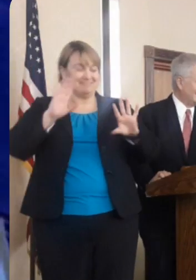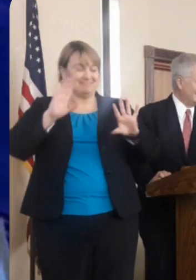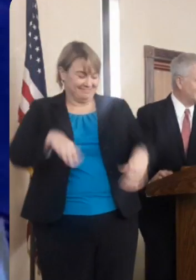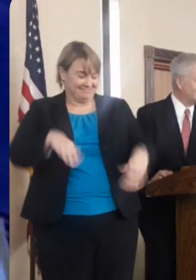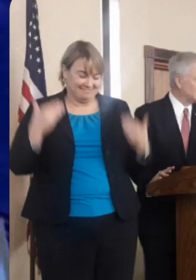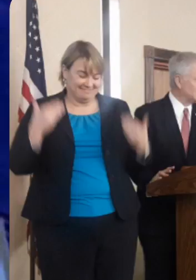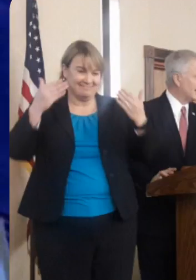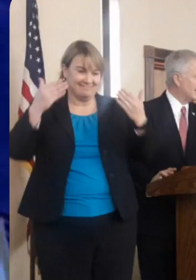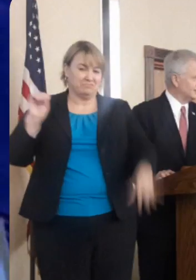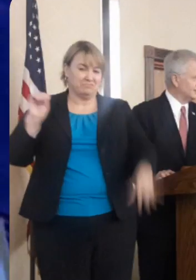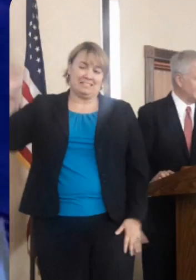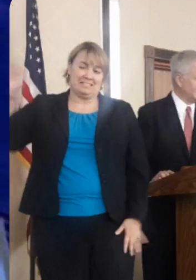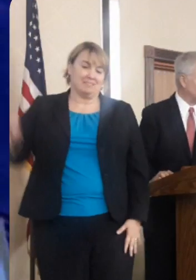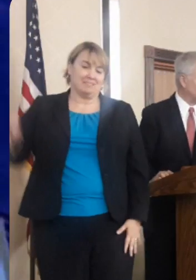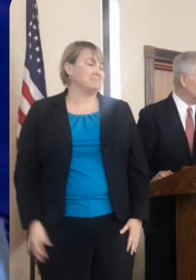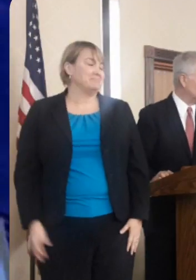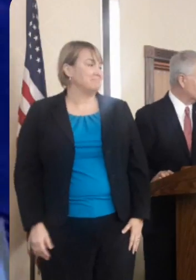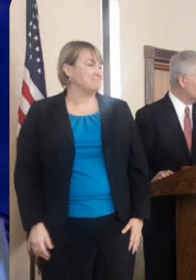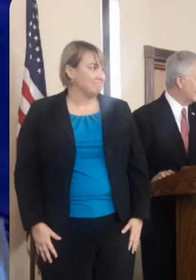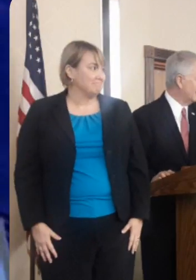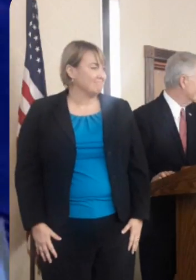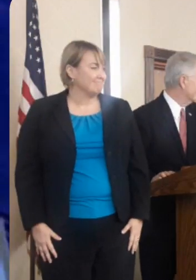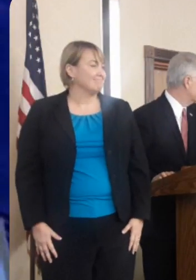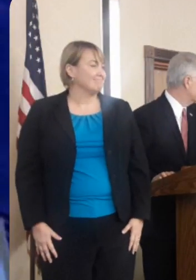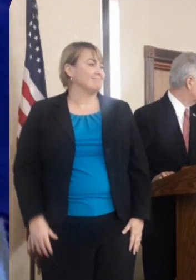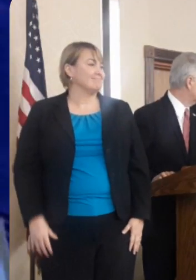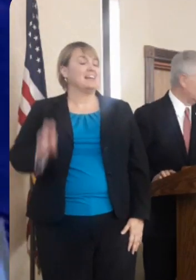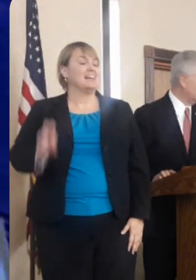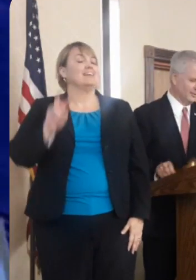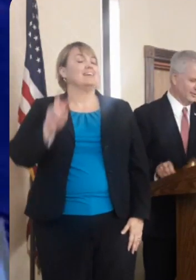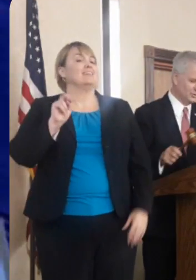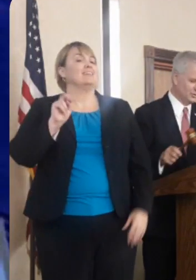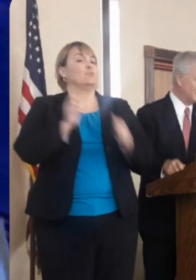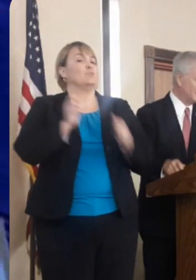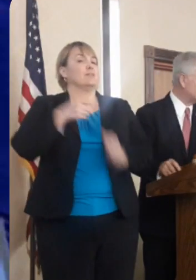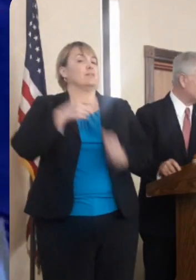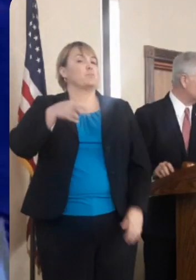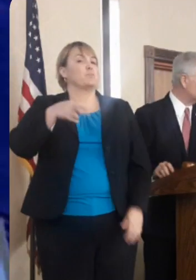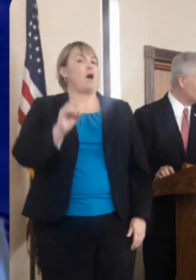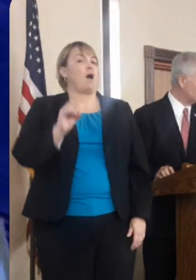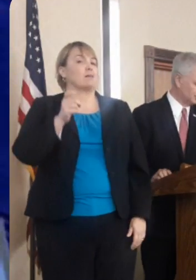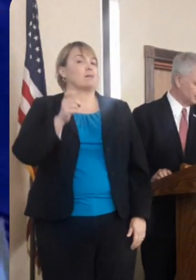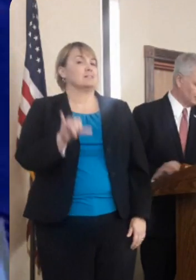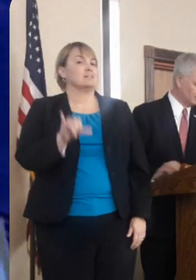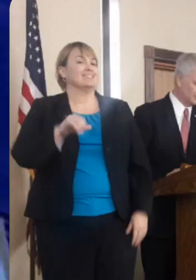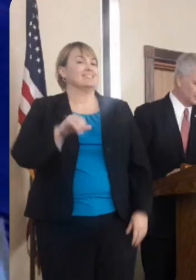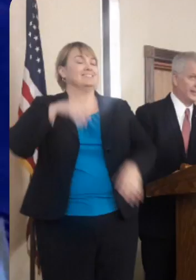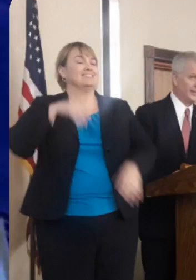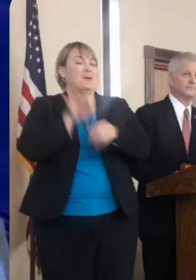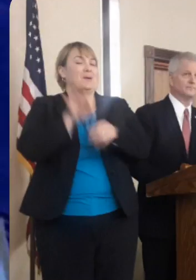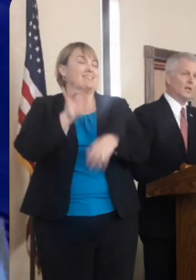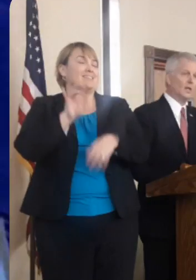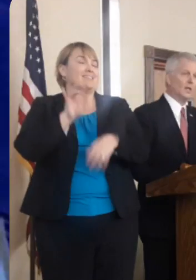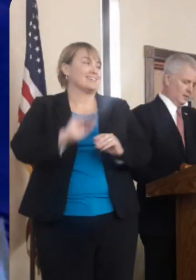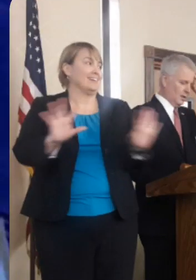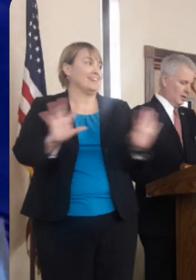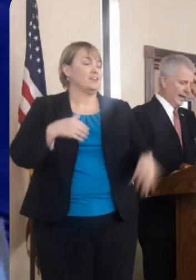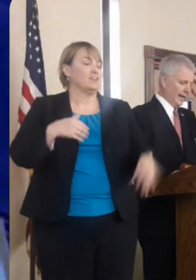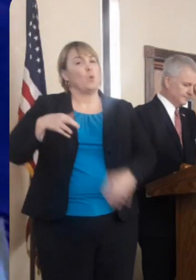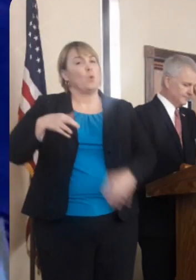Even with the proxies, I think that was clear. All right. The motion passes, it's referred to the Rules Committee.